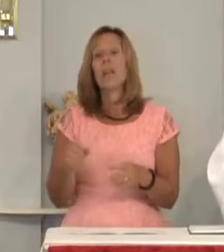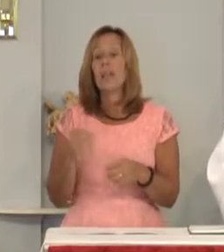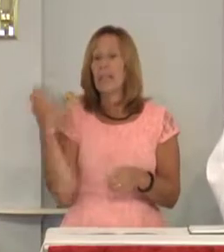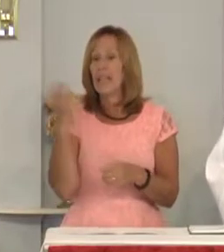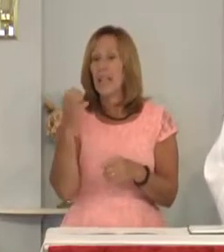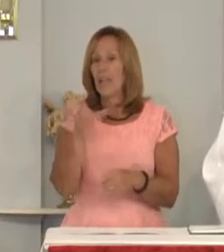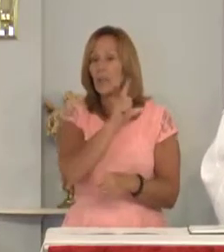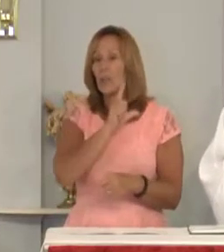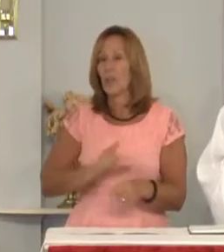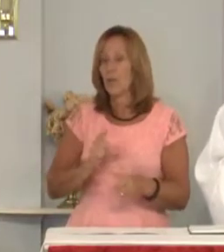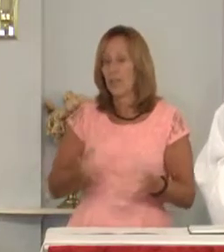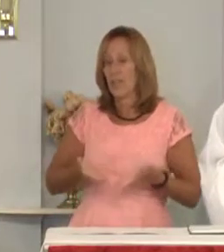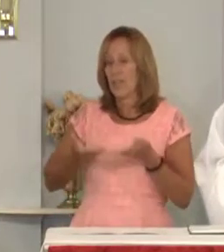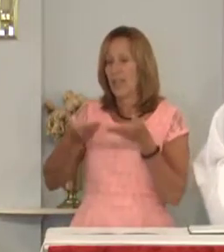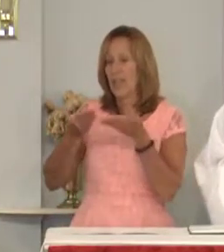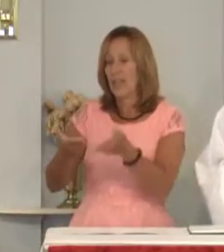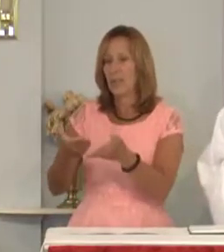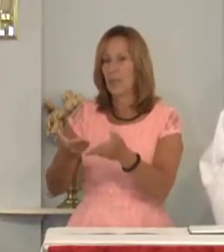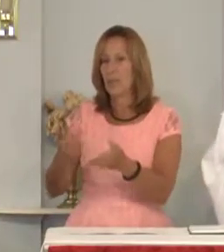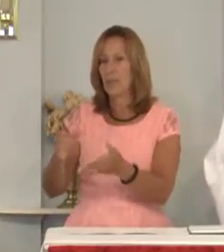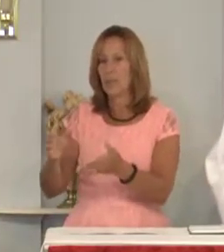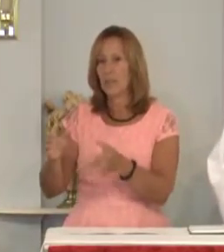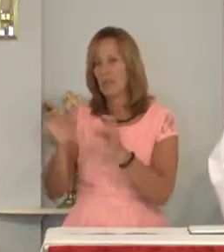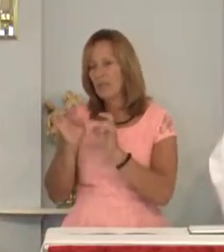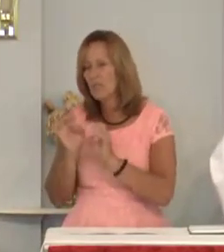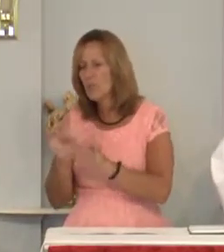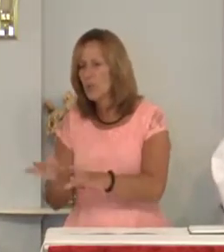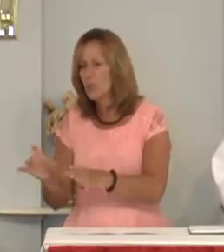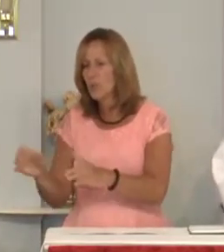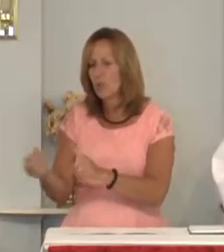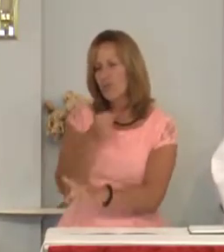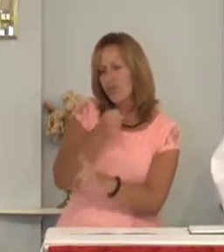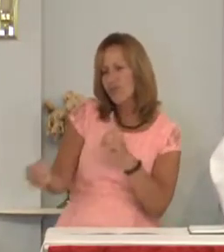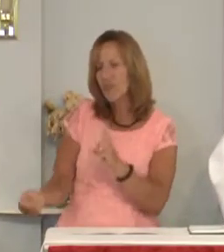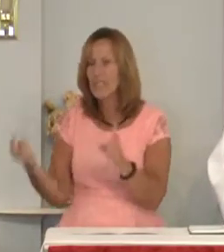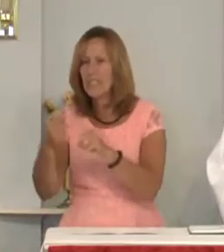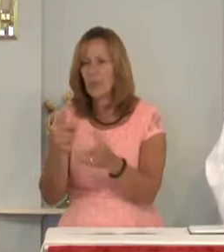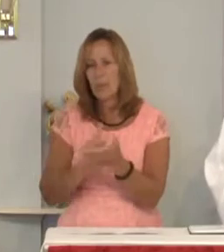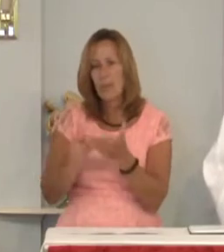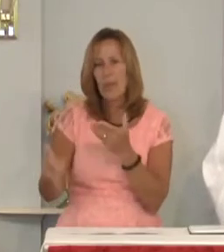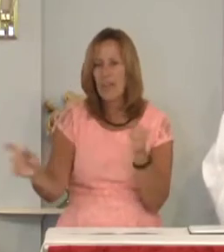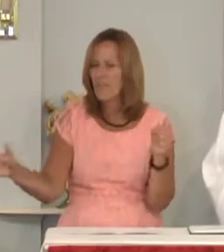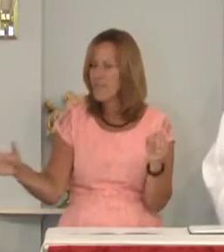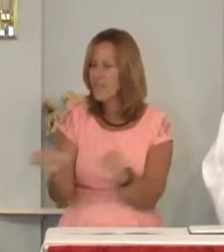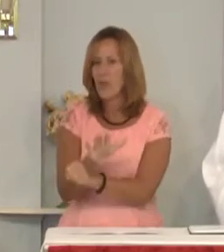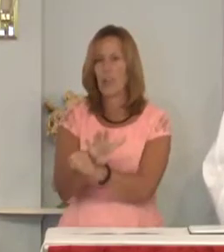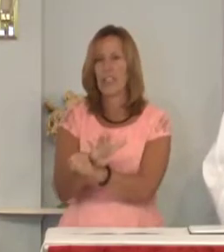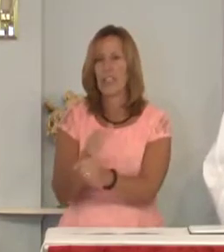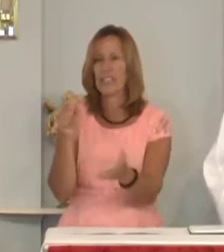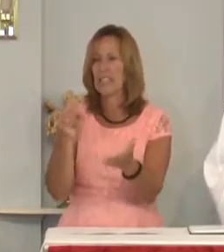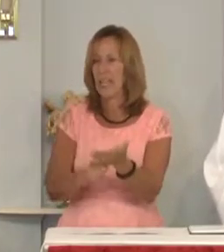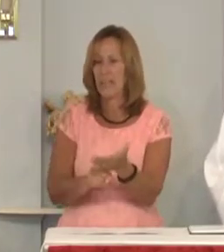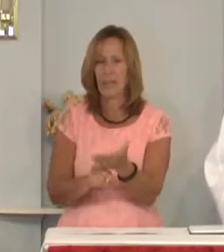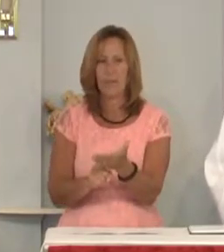anger his Lord handed him over to be tortured until he would pay his entire debt.